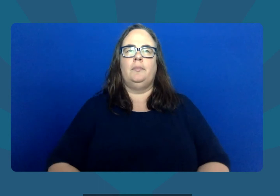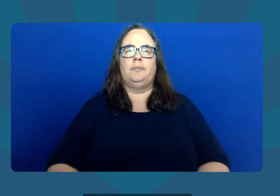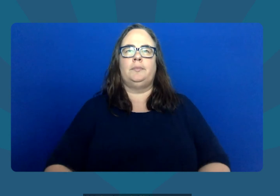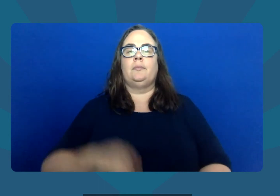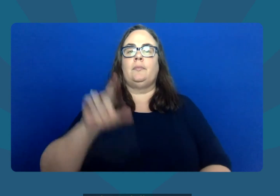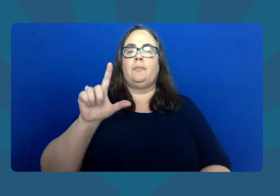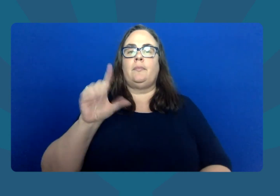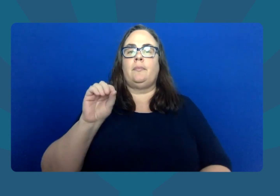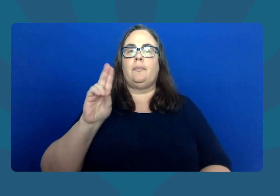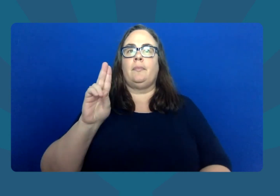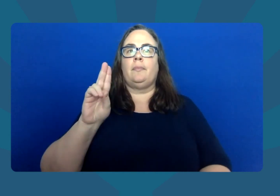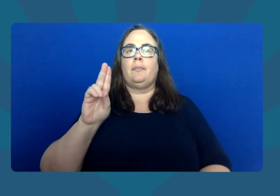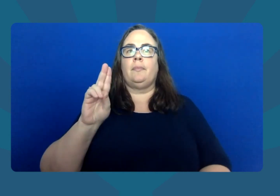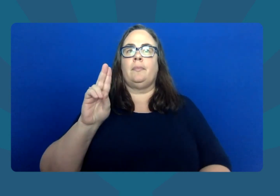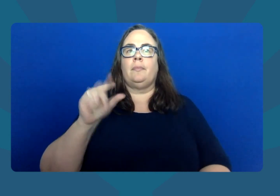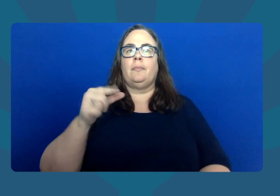bill4az.com.